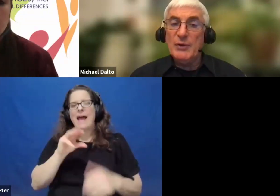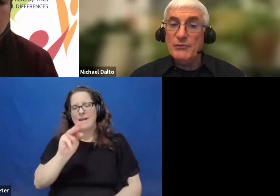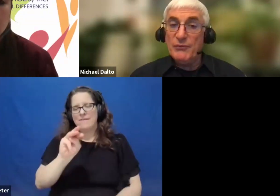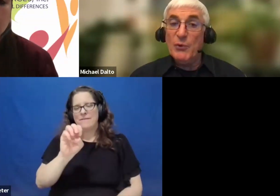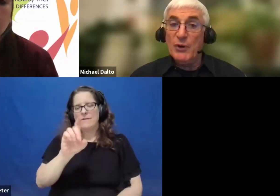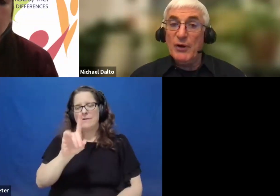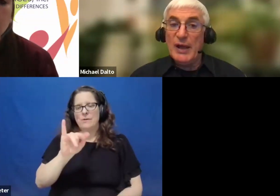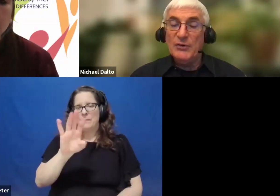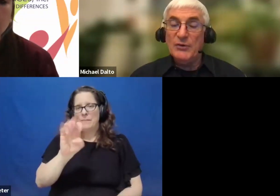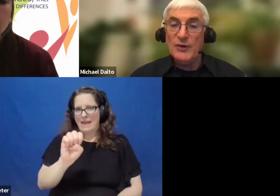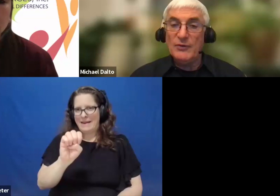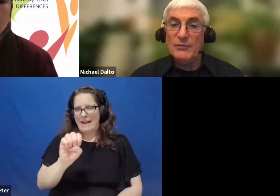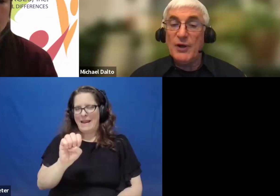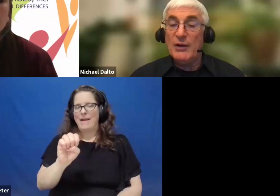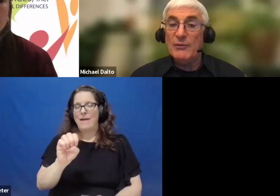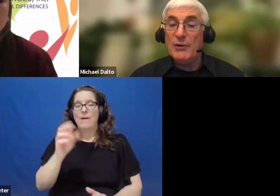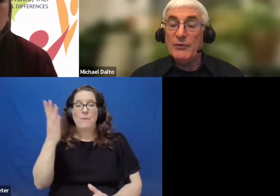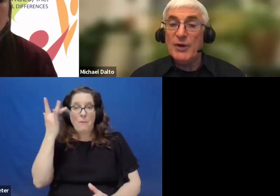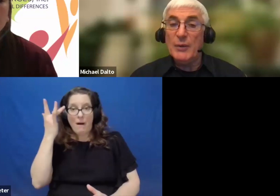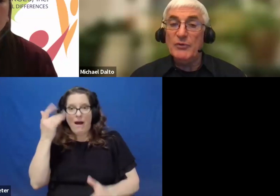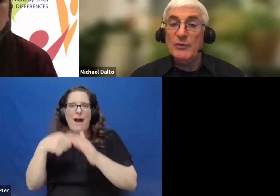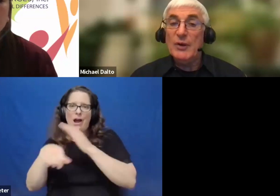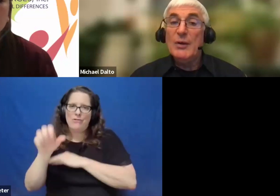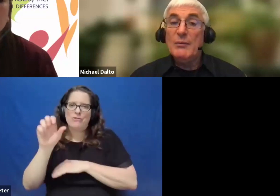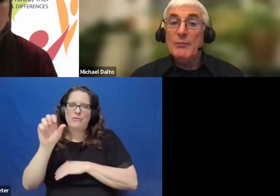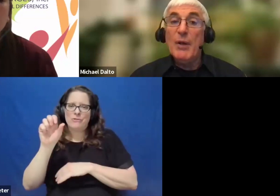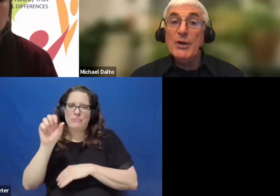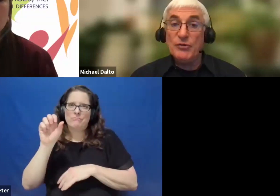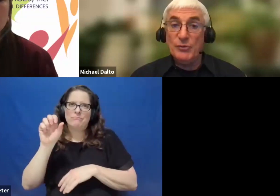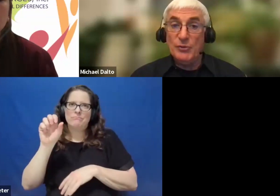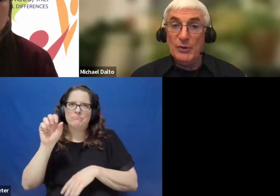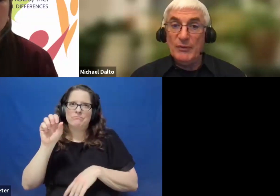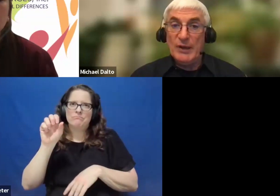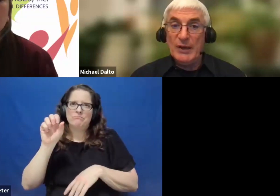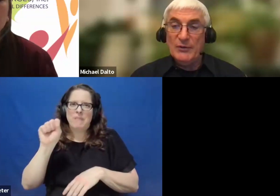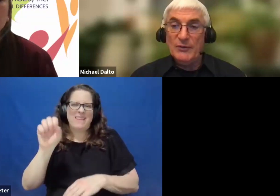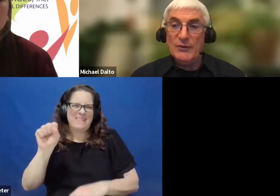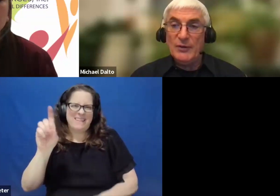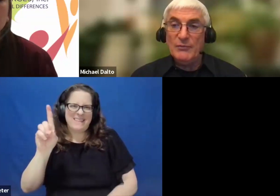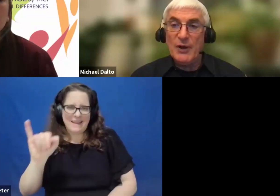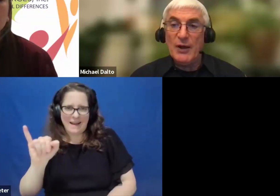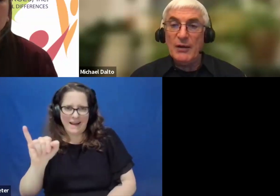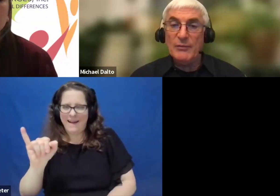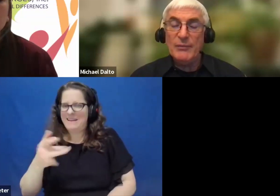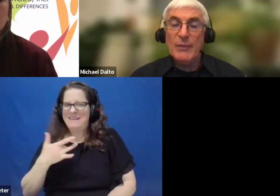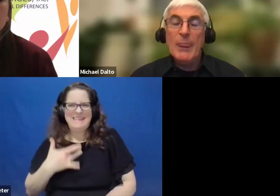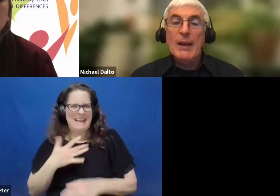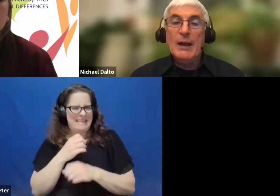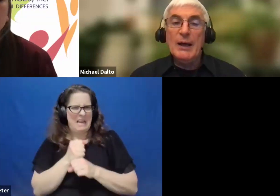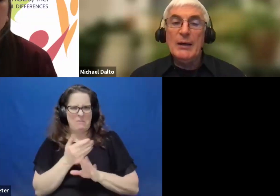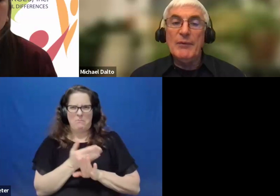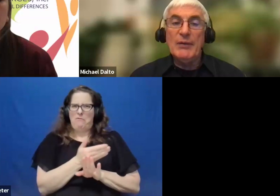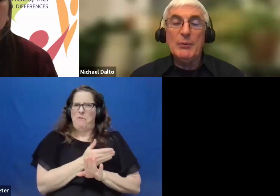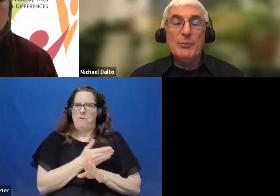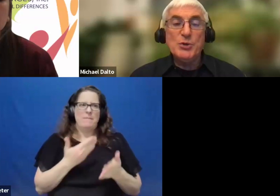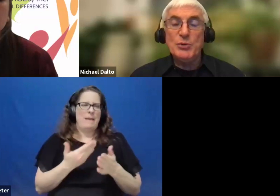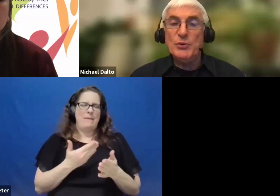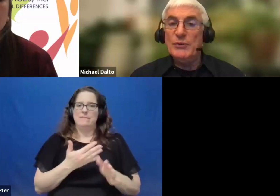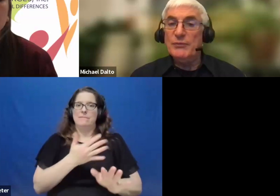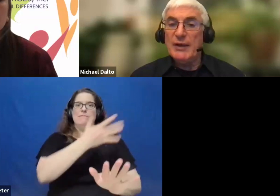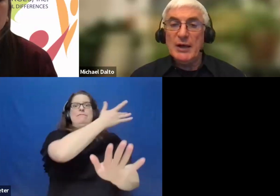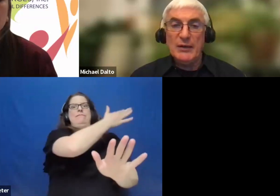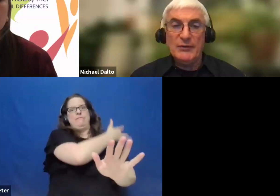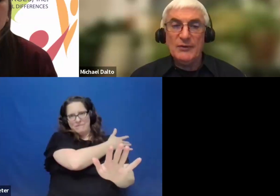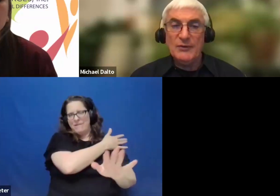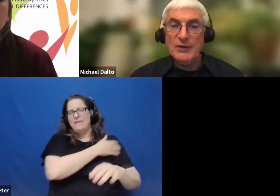likely before age 65, oftentimes much sooner than age 65. And that would be true